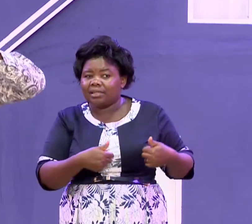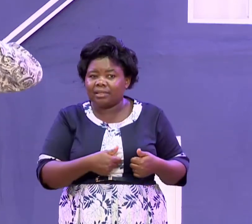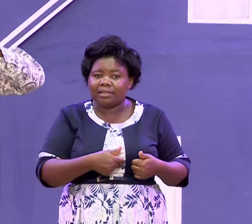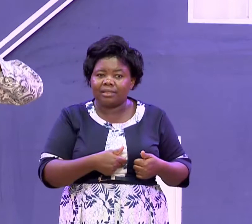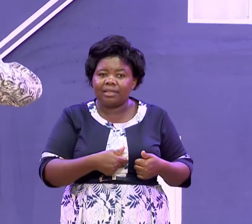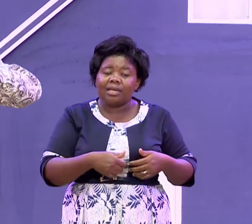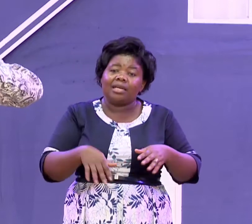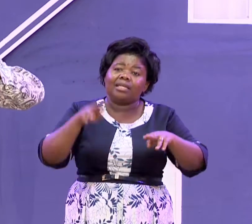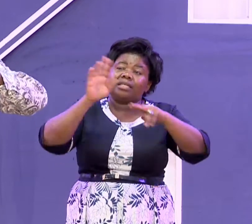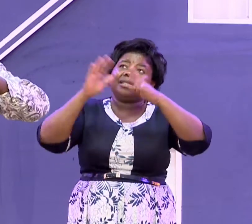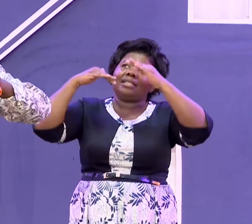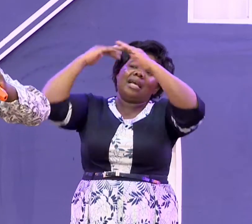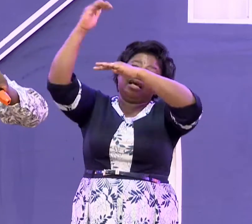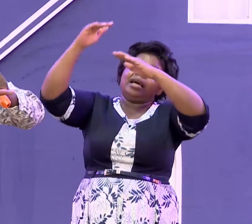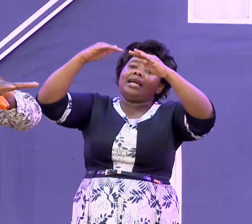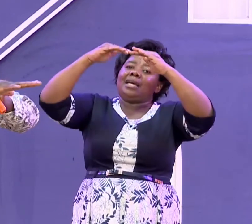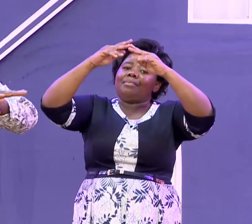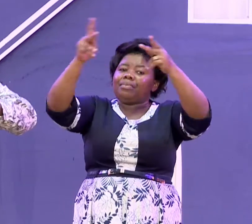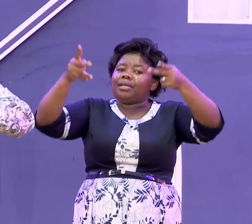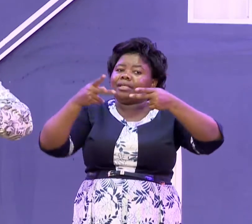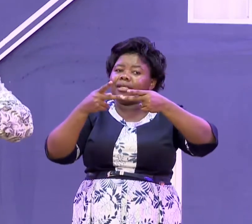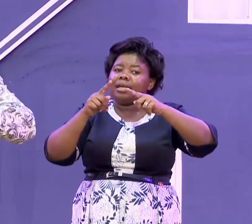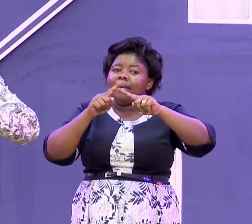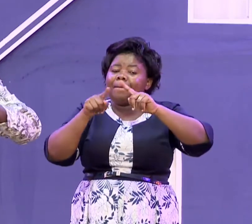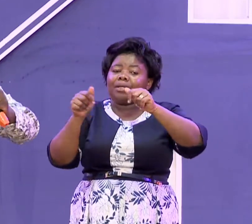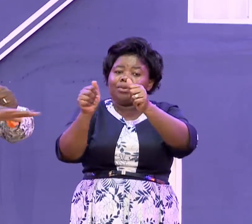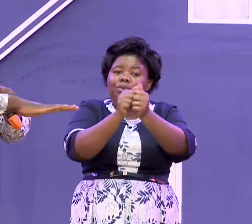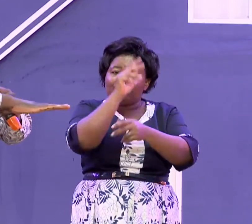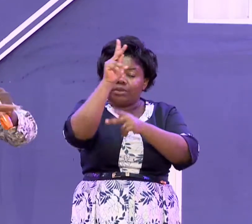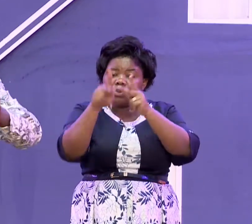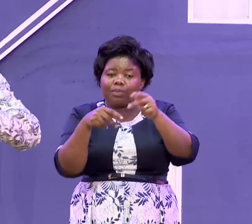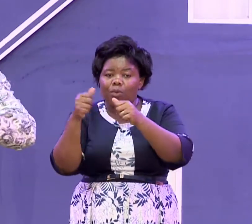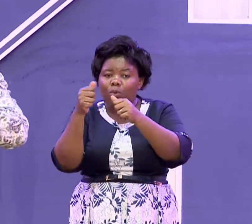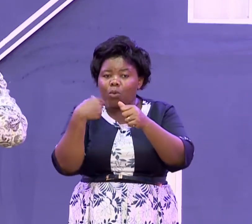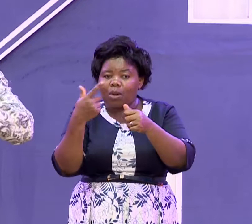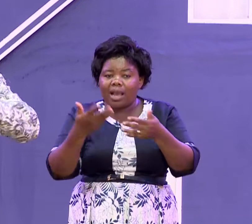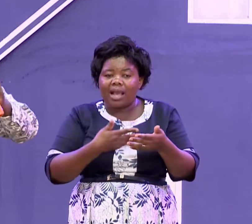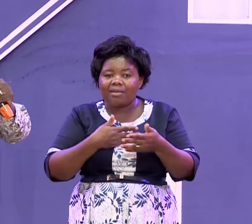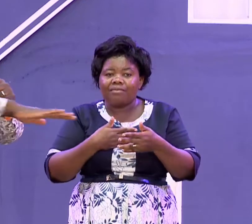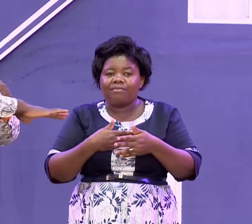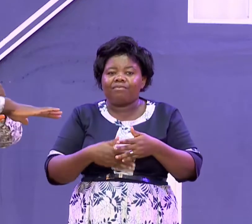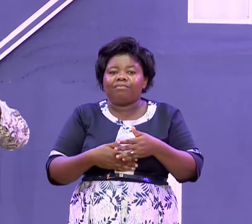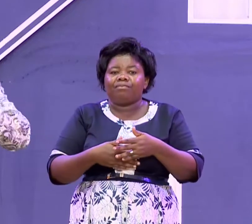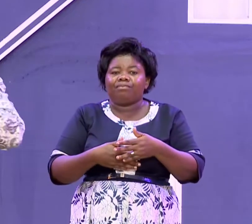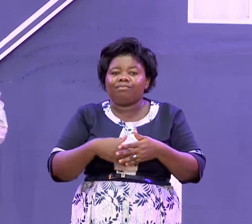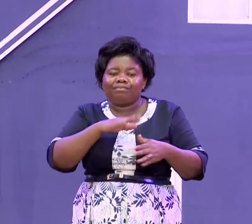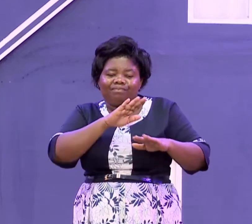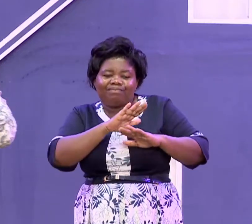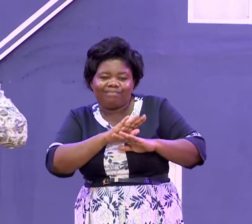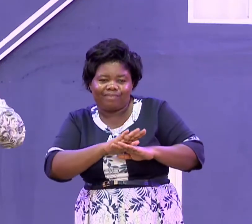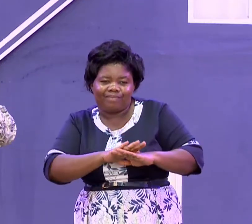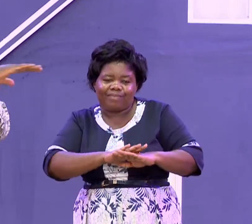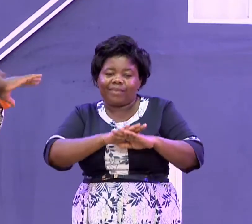He sits in the exalted places. But even those with meek hearts, a lowly